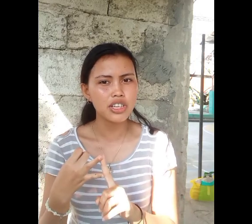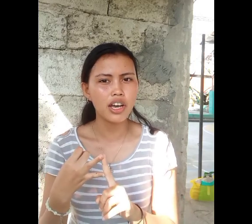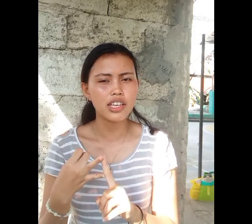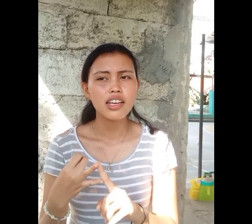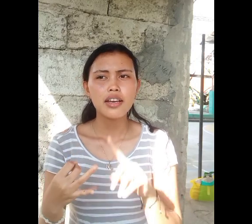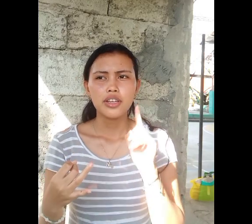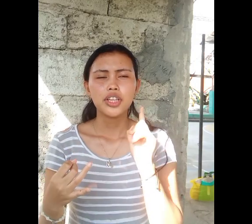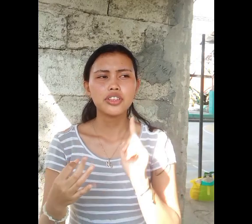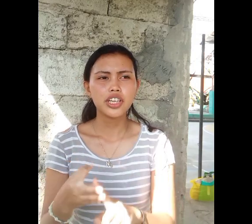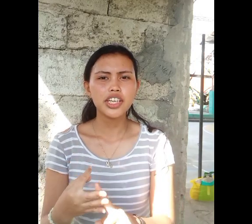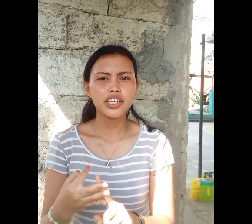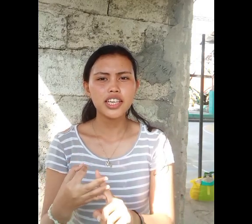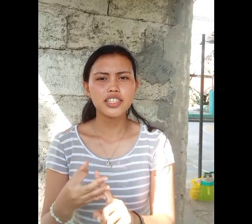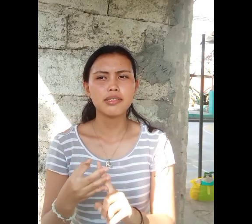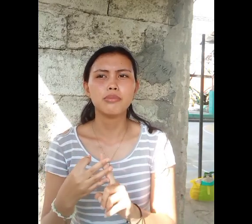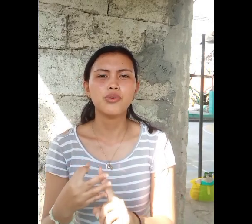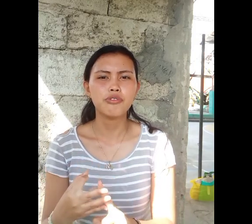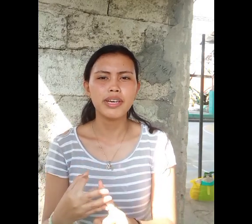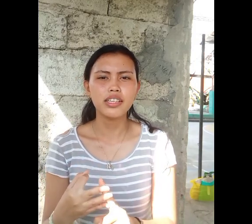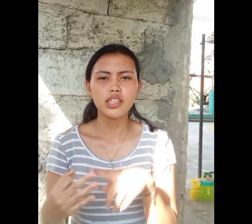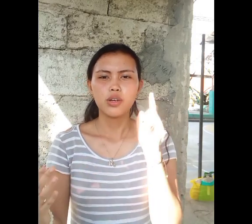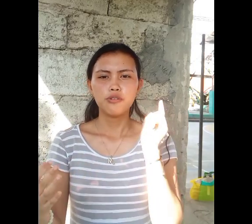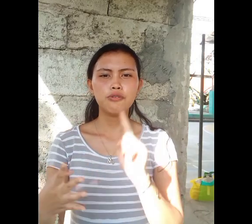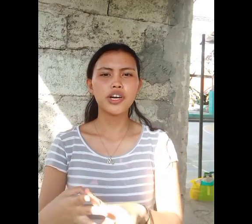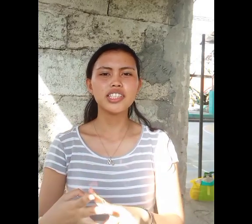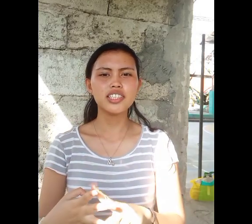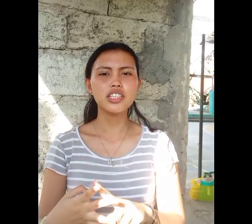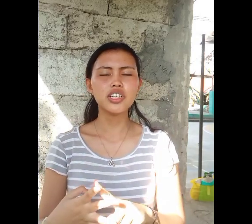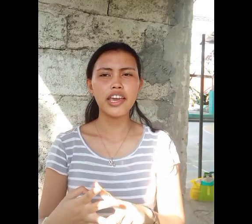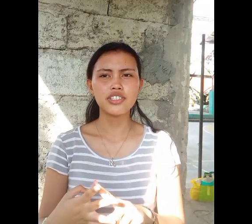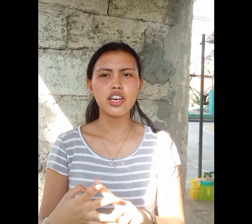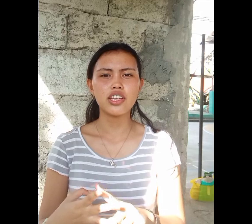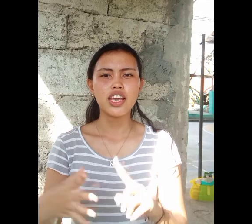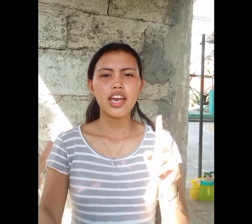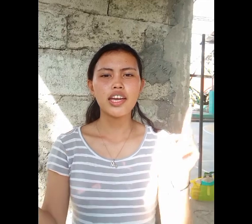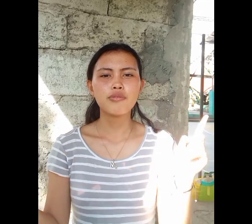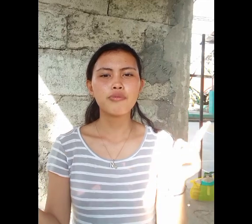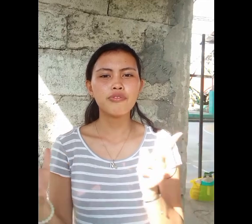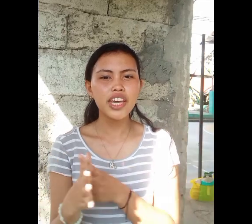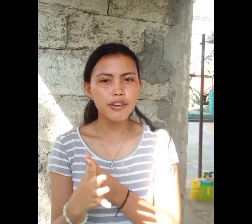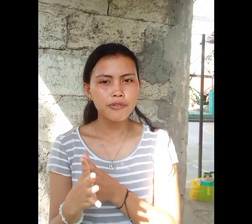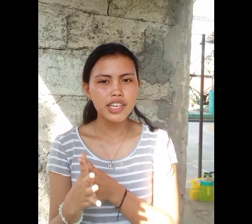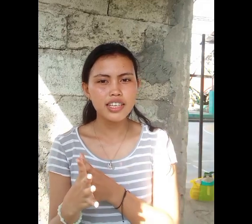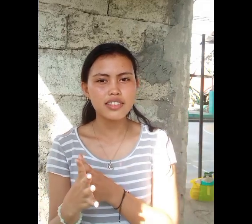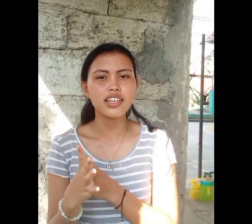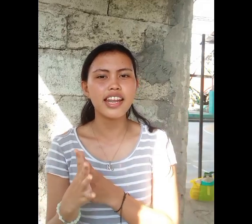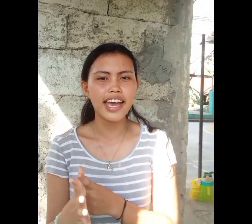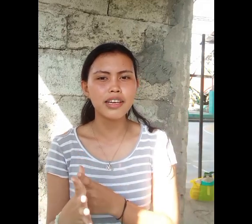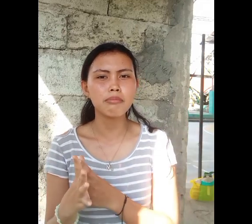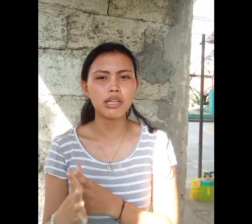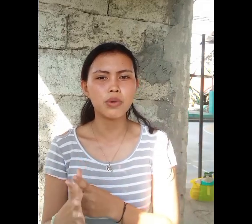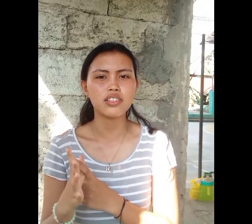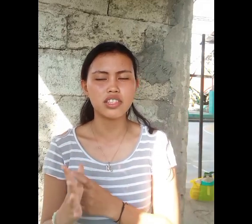orientation. Third is the movement. Fourth is the location. And fifth is the non-manual